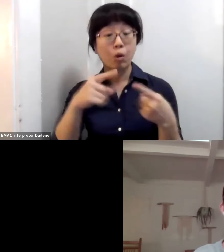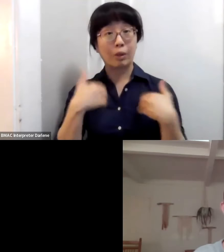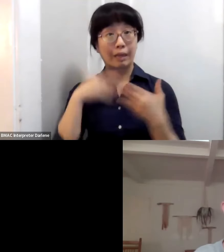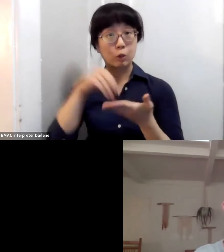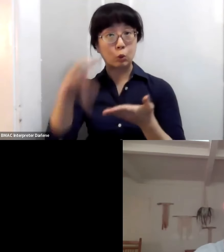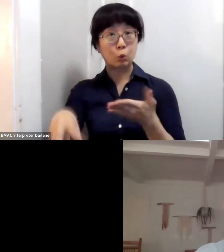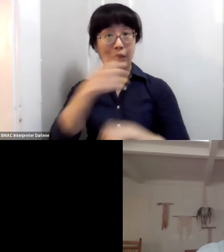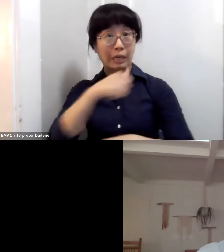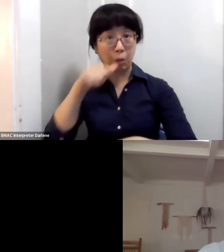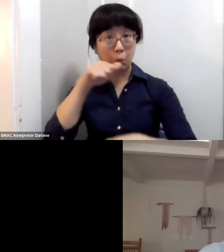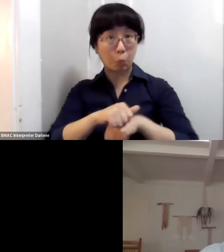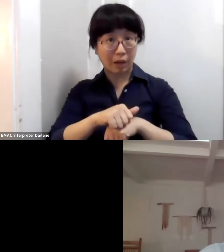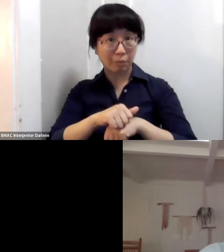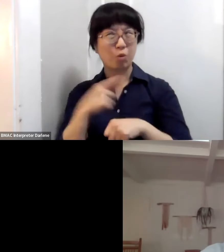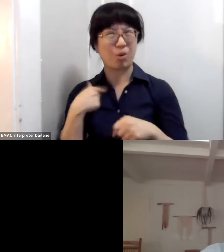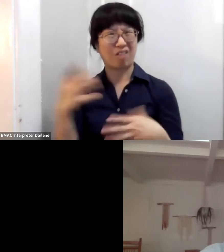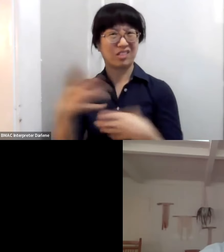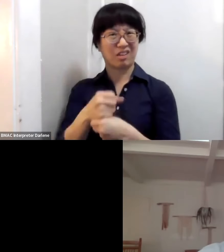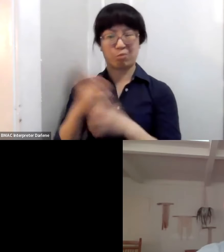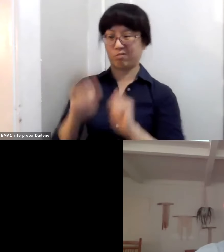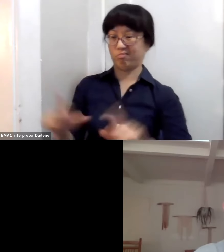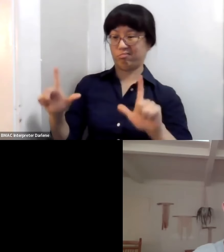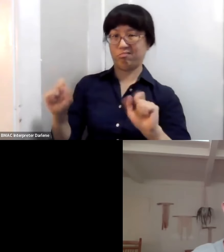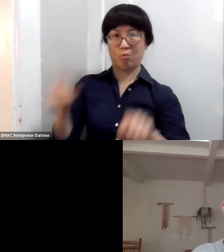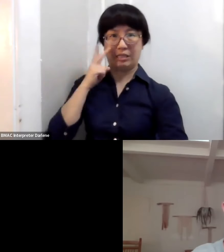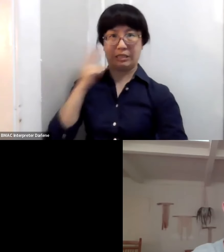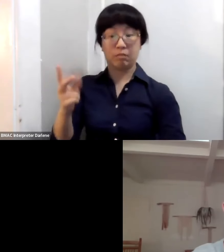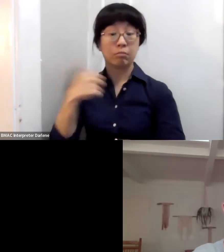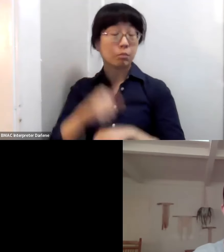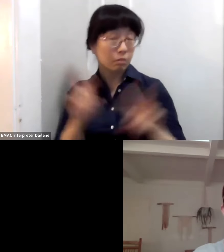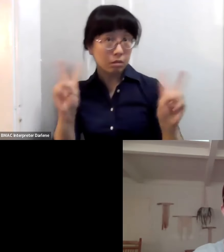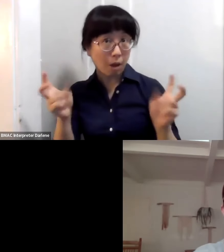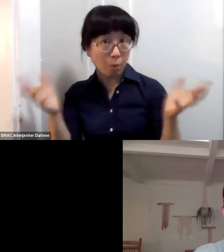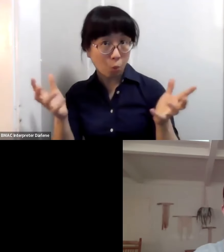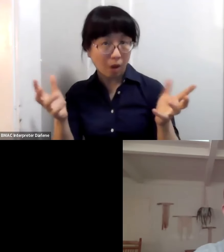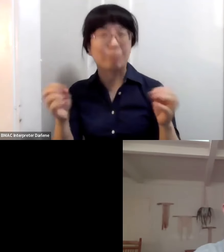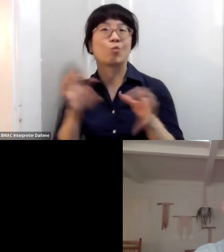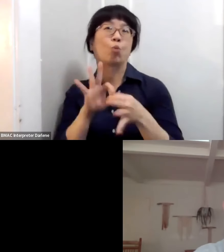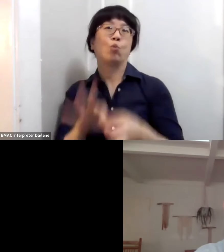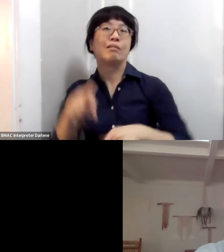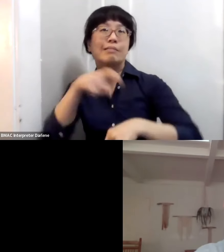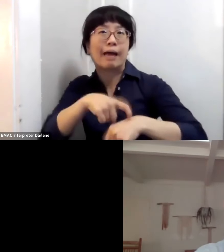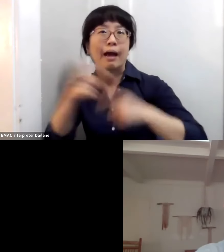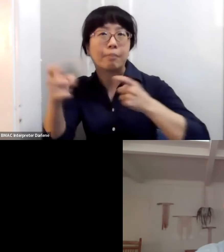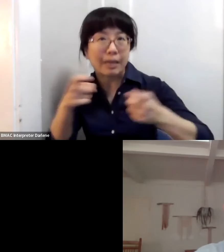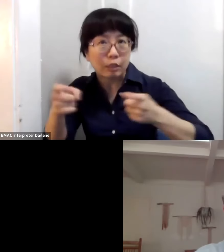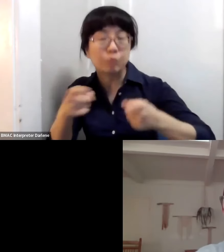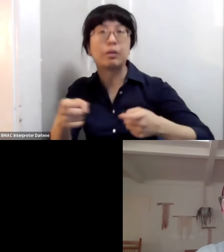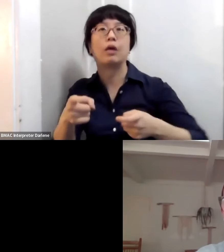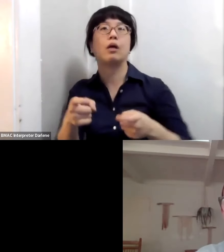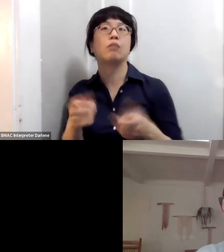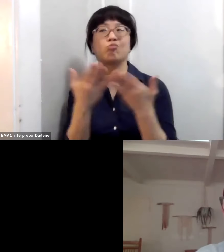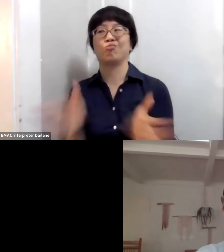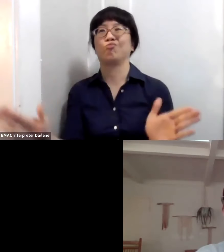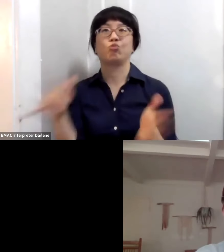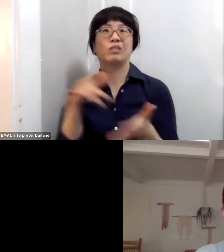into a system, we're able to pull the data. And typically appointment topics are for time management or general study skills. When